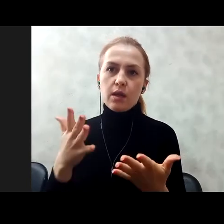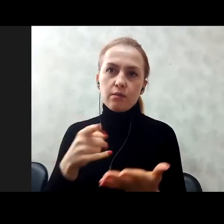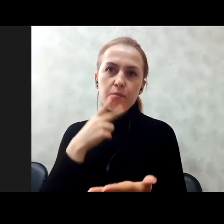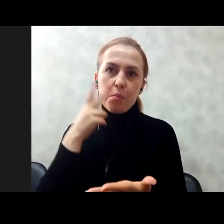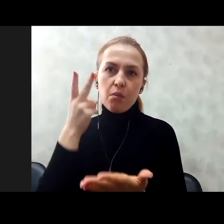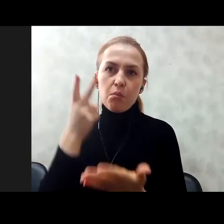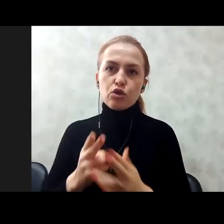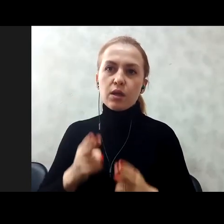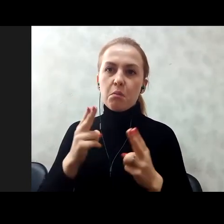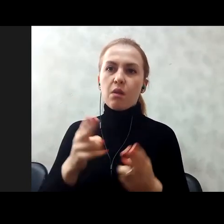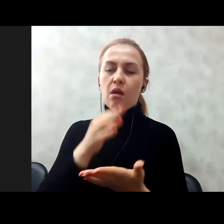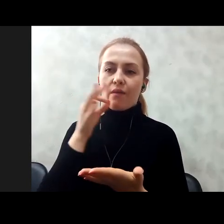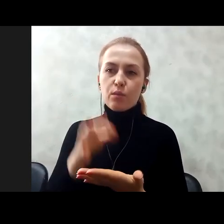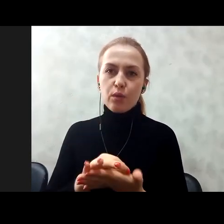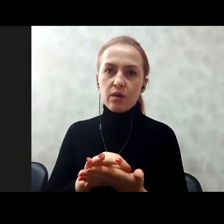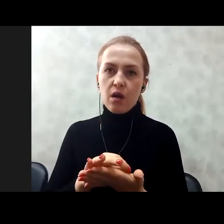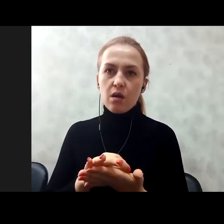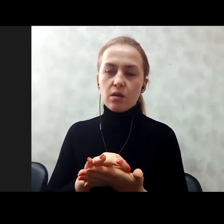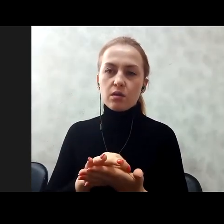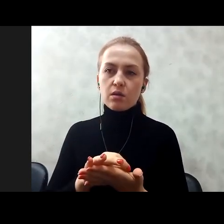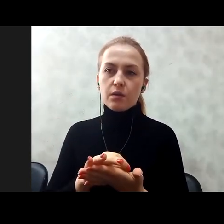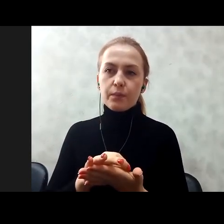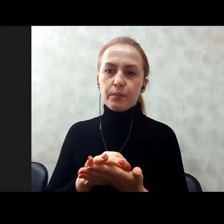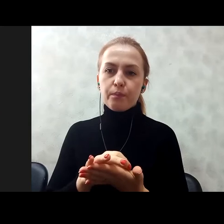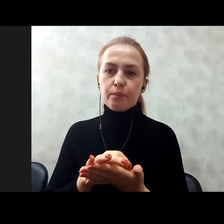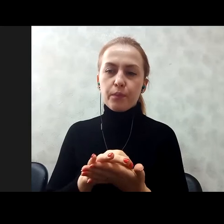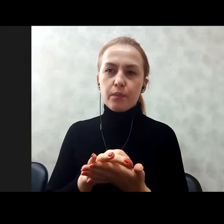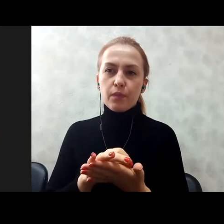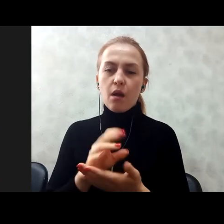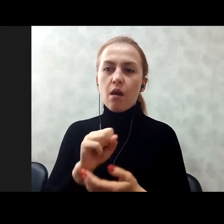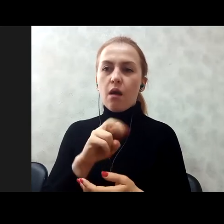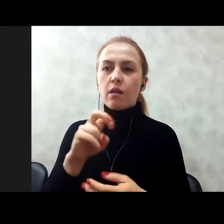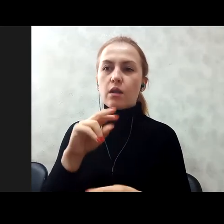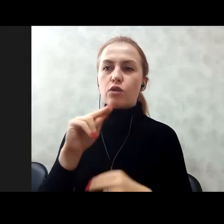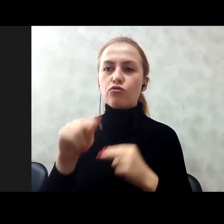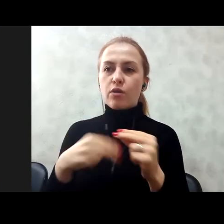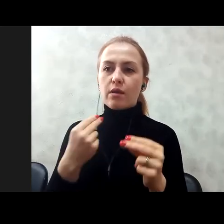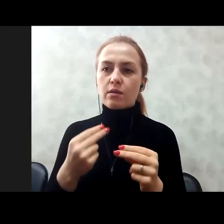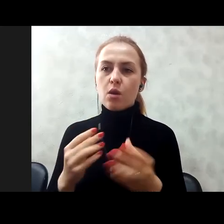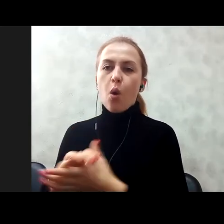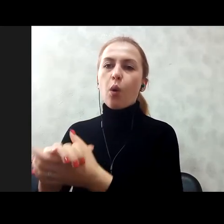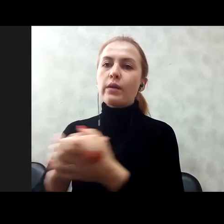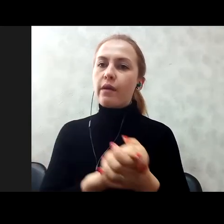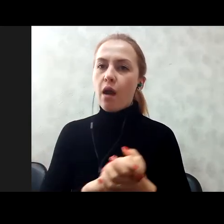instructions of CEC, but even the court decisions for which they are actually